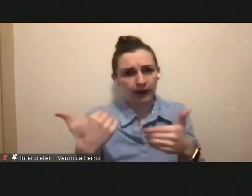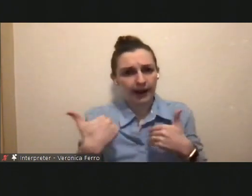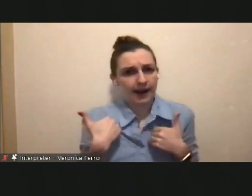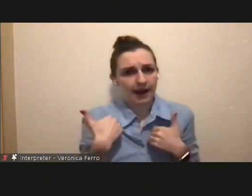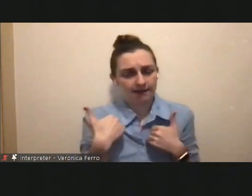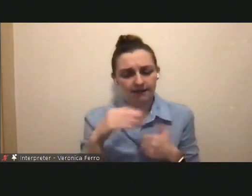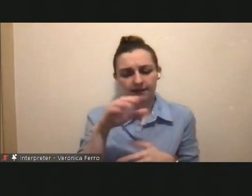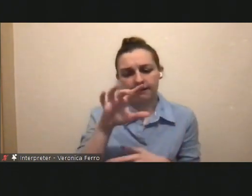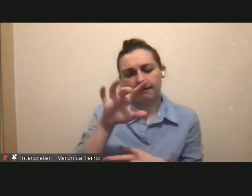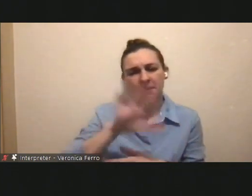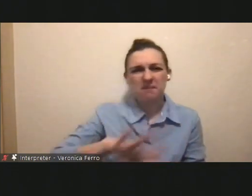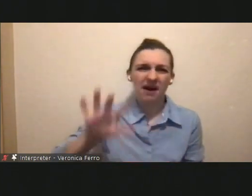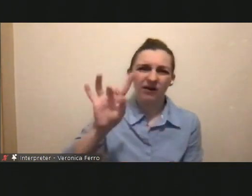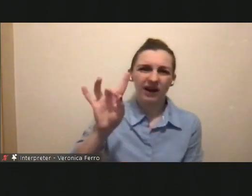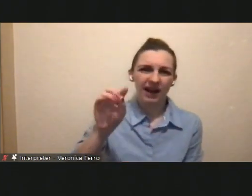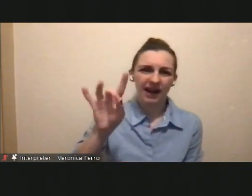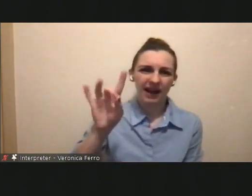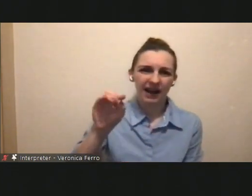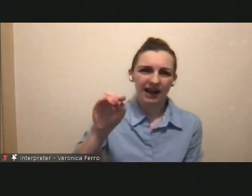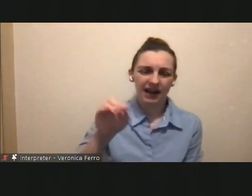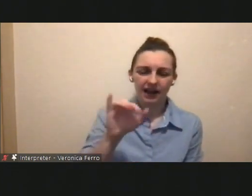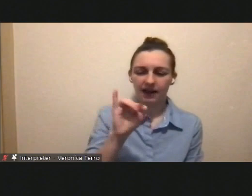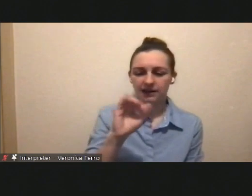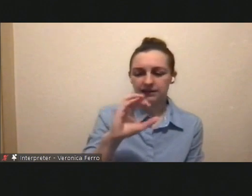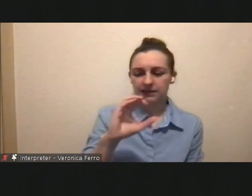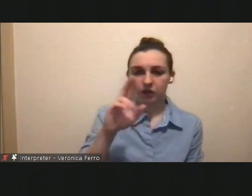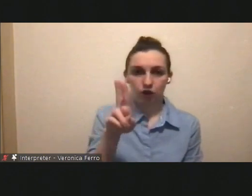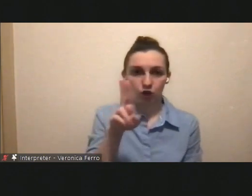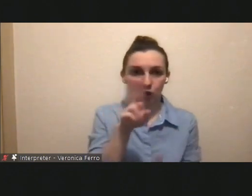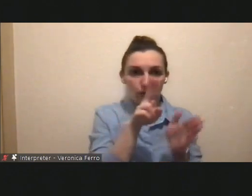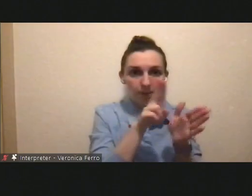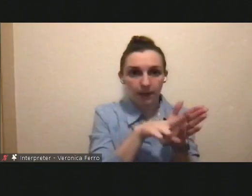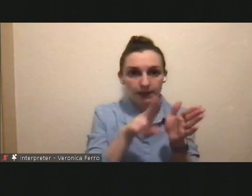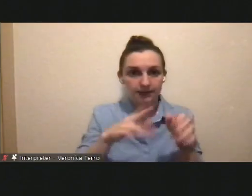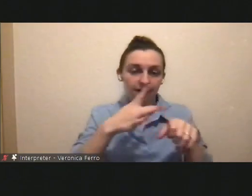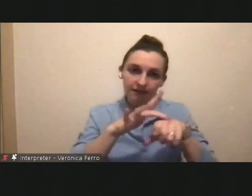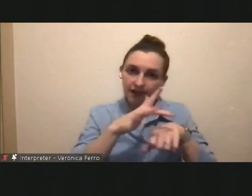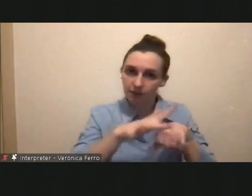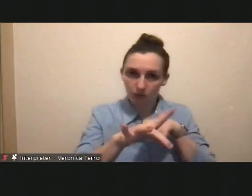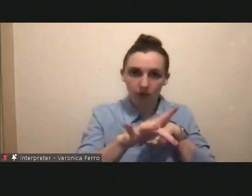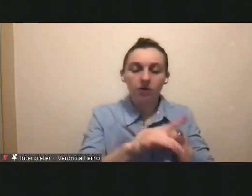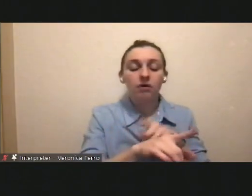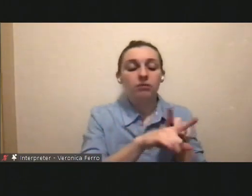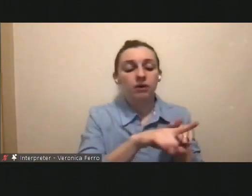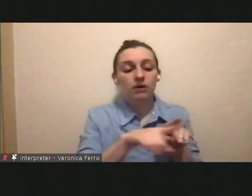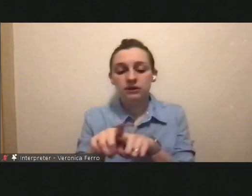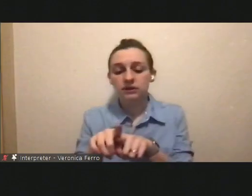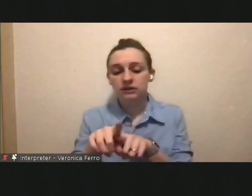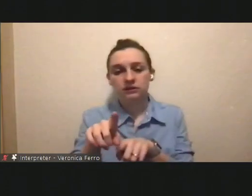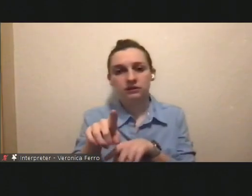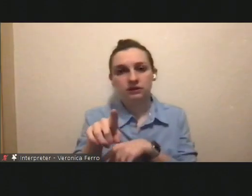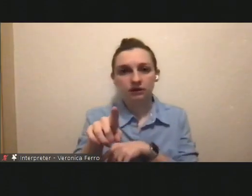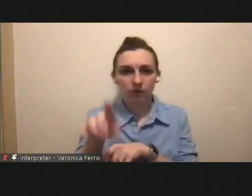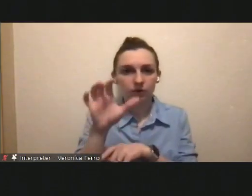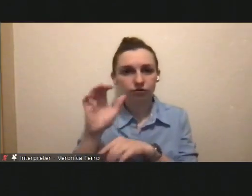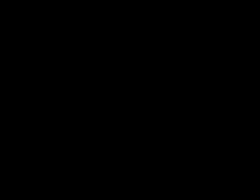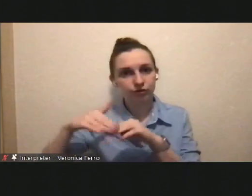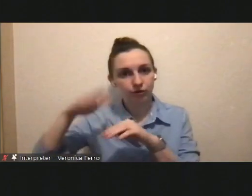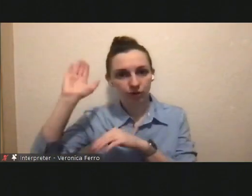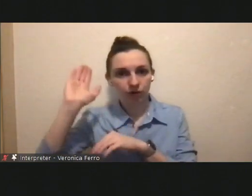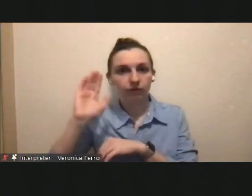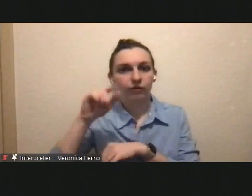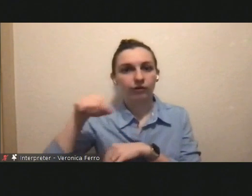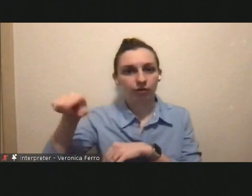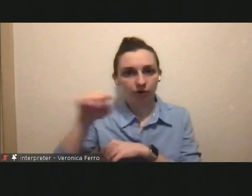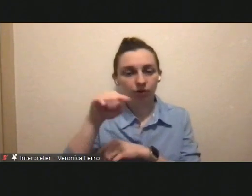given moment, and around 500 medical surgical beds available. And what we know from our hospitals and our health systems is they're working